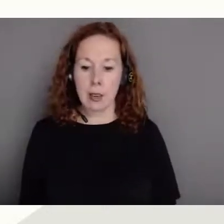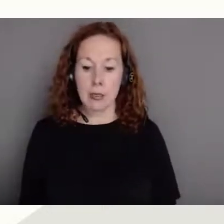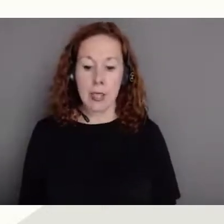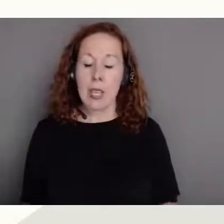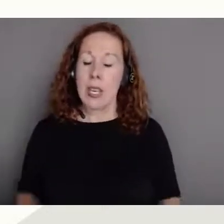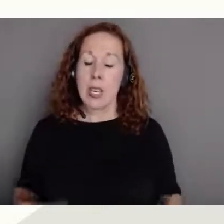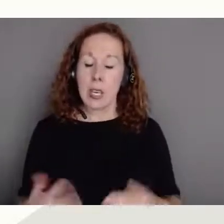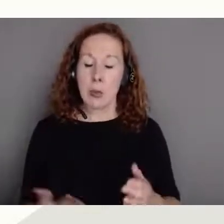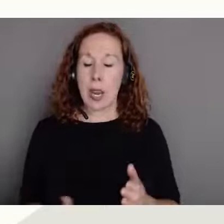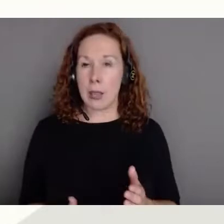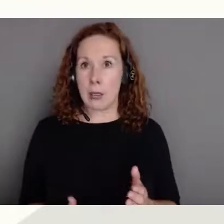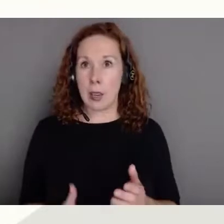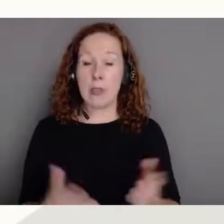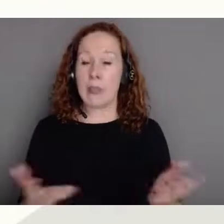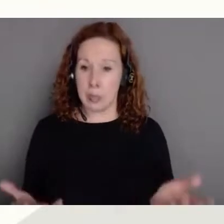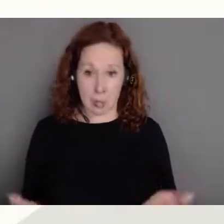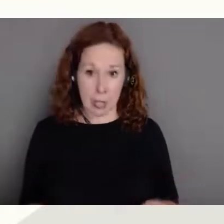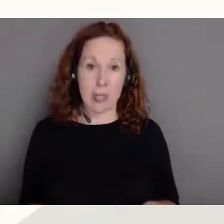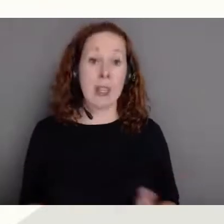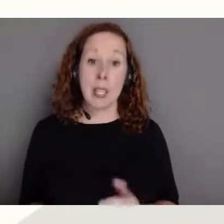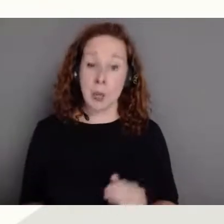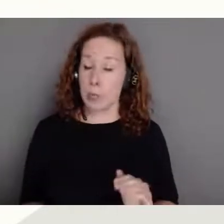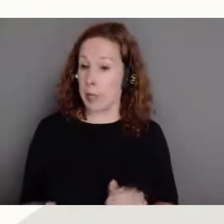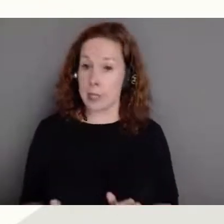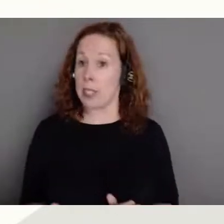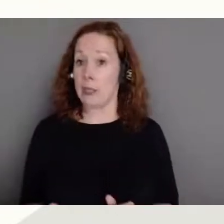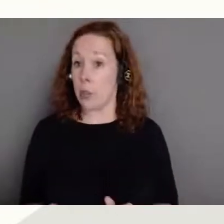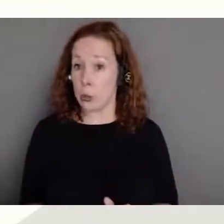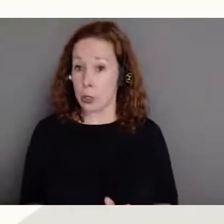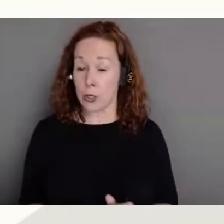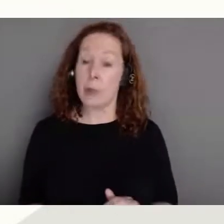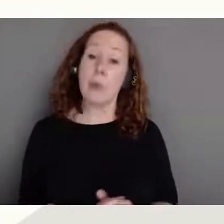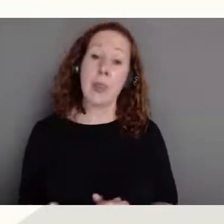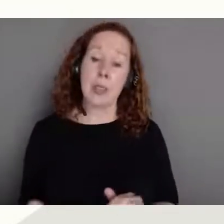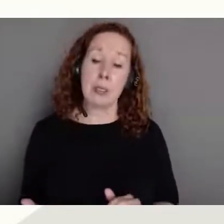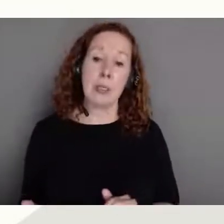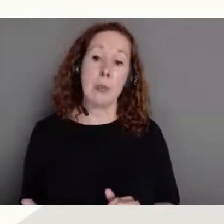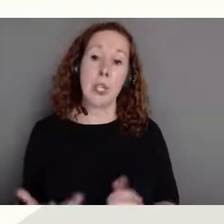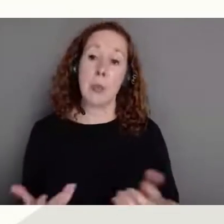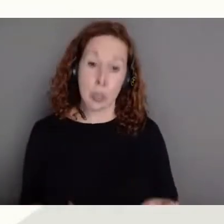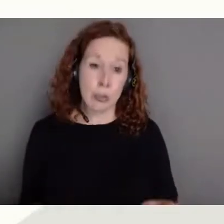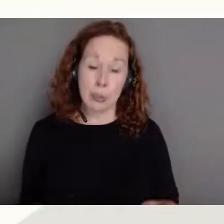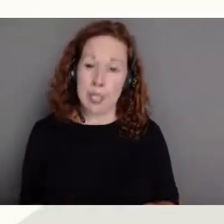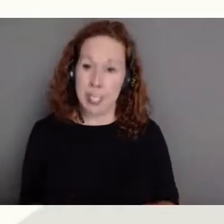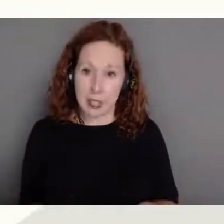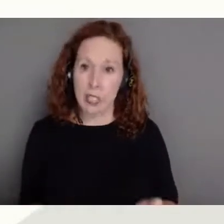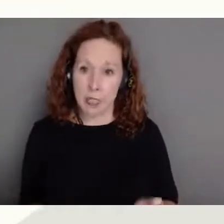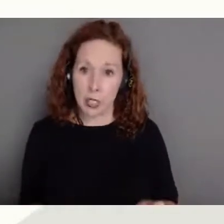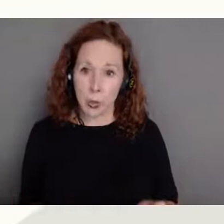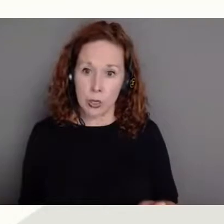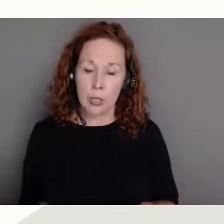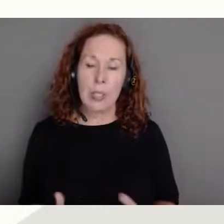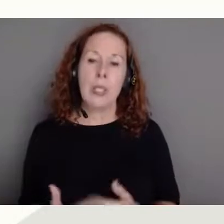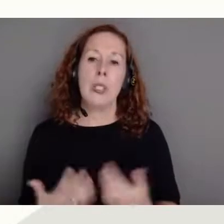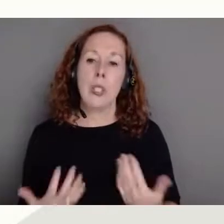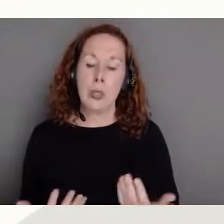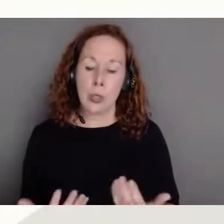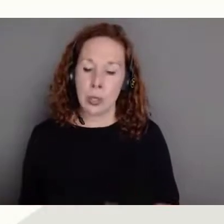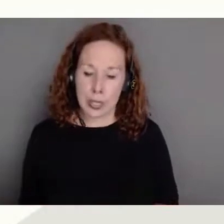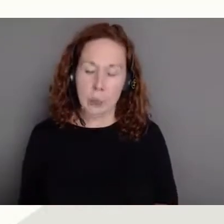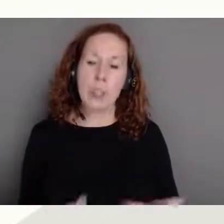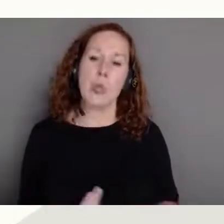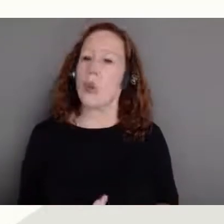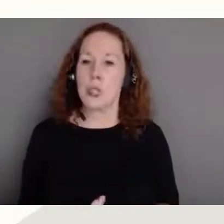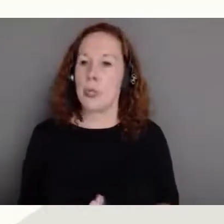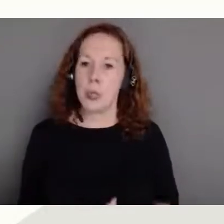understanding Mm-hmm. of American Sign Language plus deaf culture. Within when you learn from a deaf individual, Mm-hmm. you